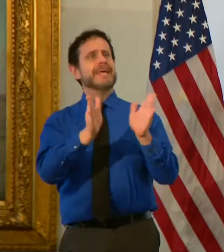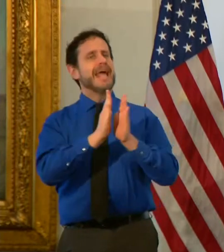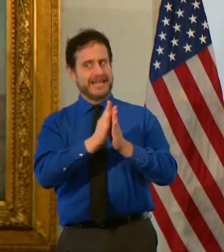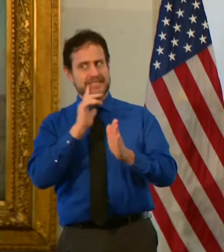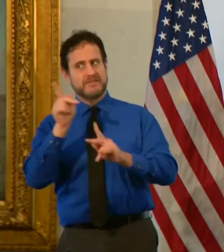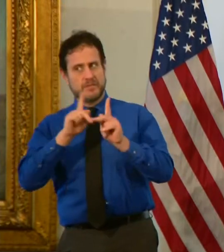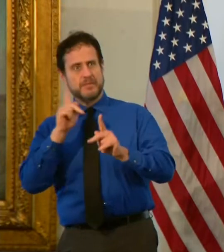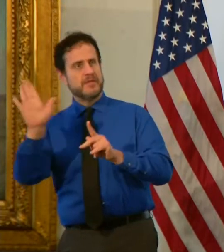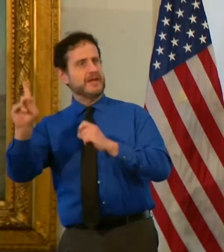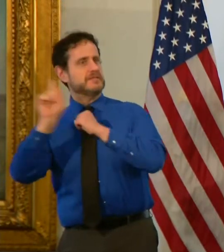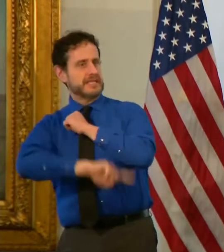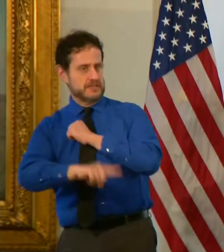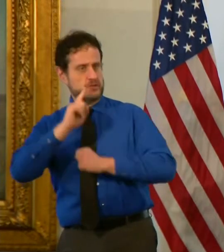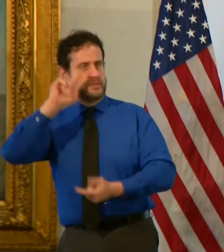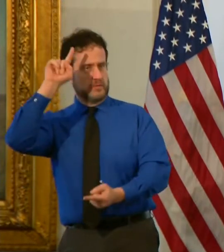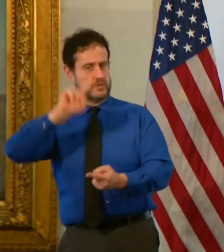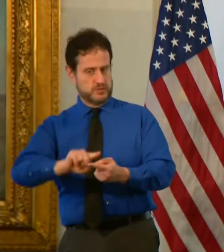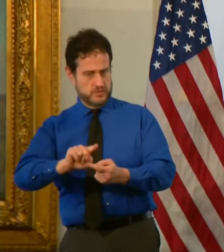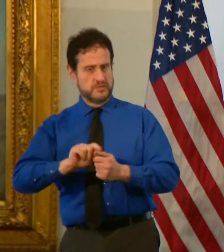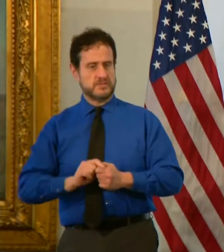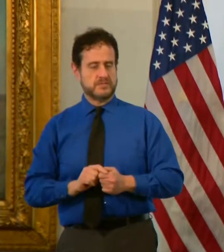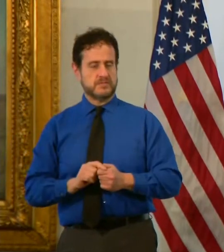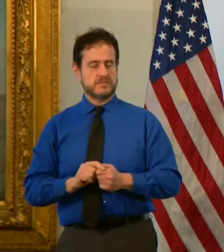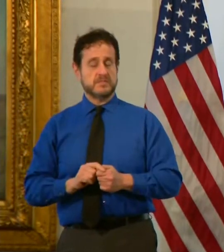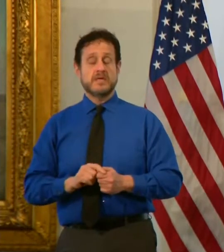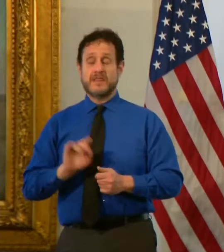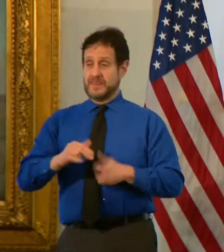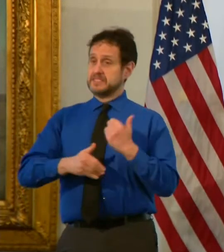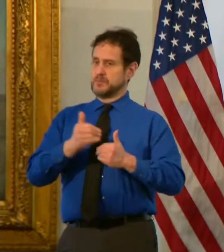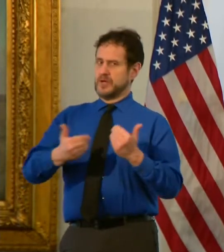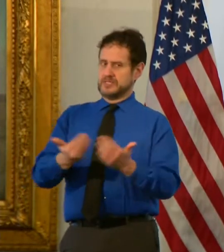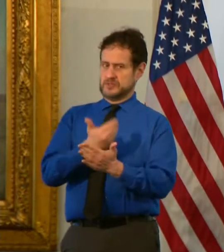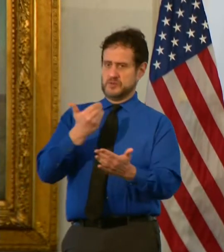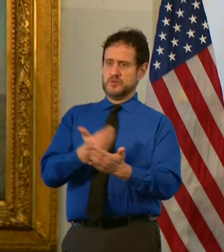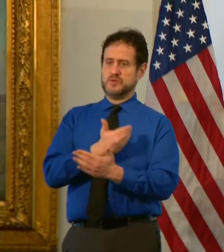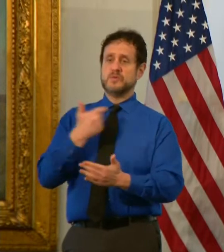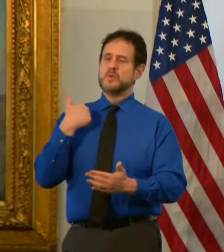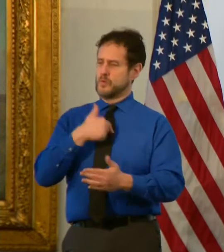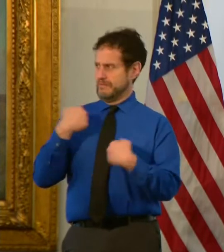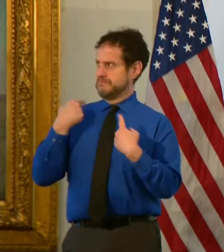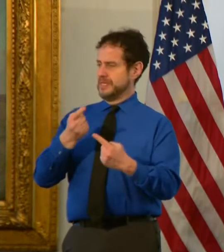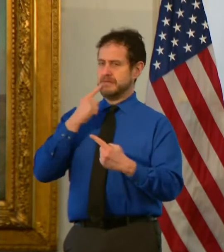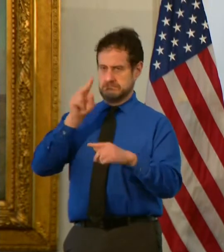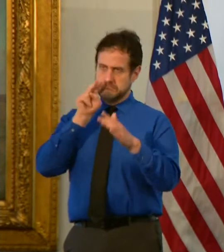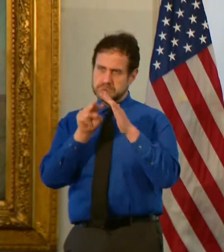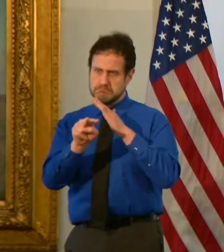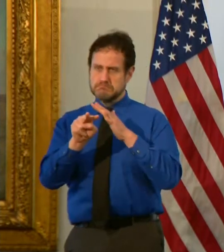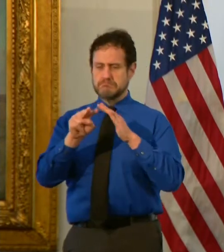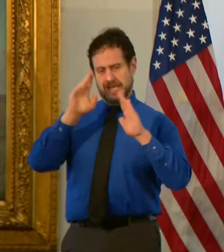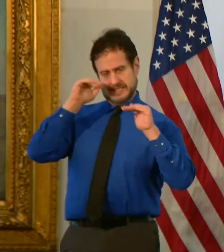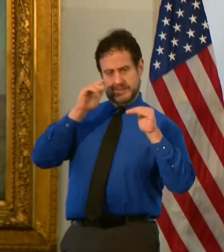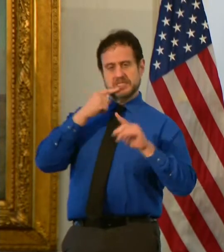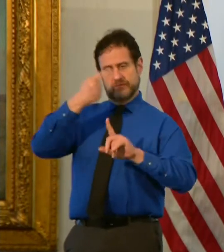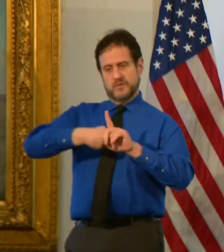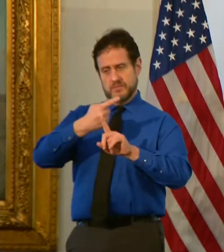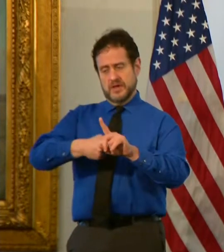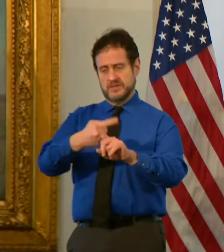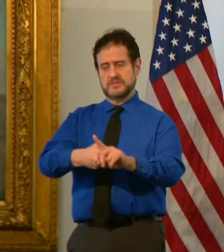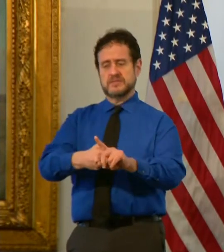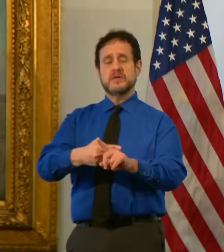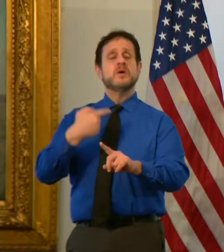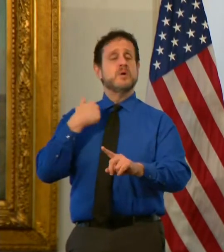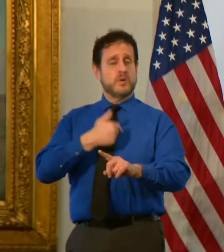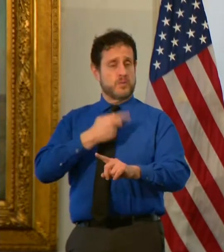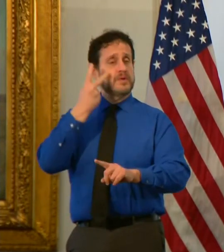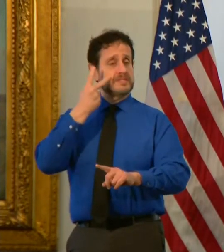be resentenced. This is a process, though new, that we have been anticipating for months, and you will see a more robust,